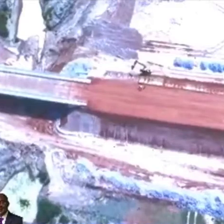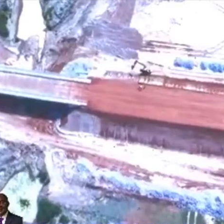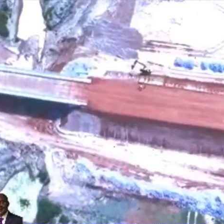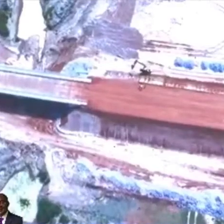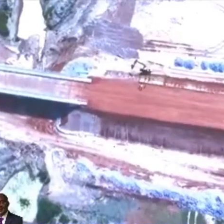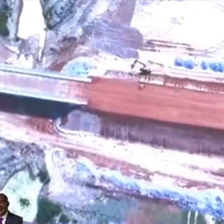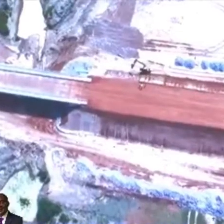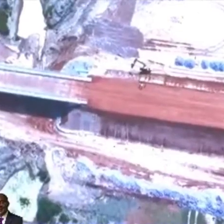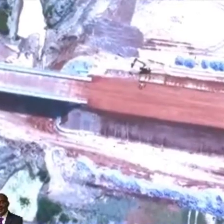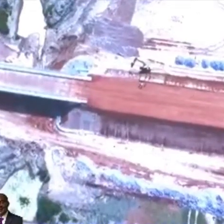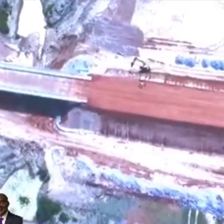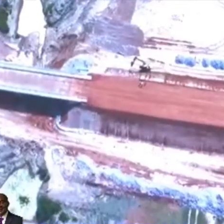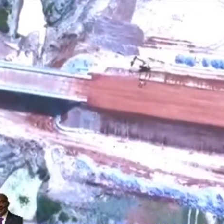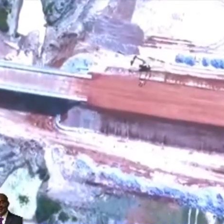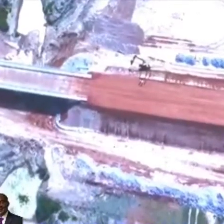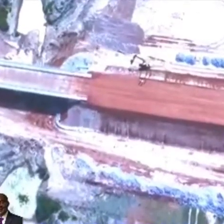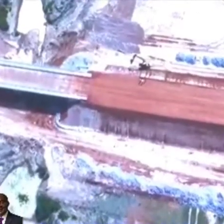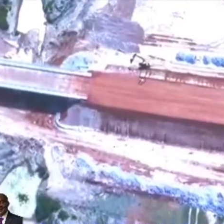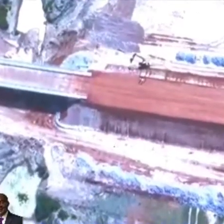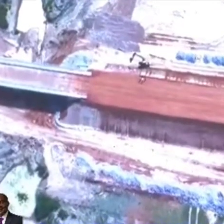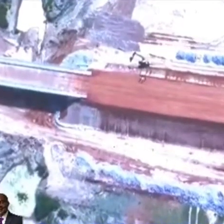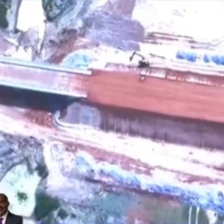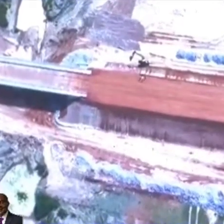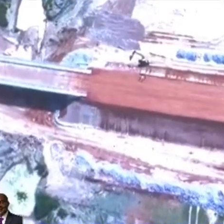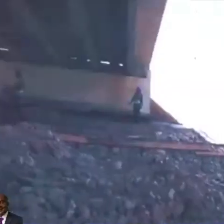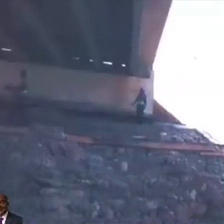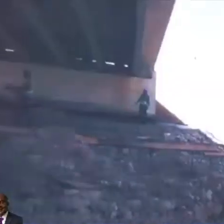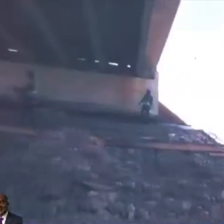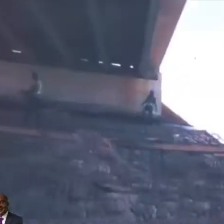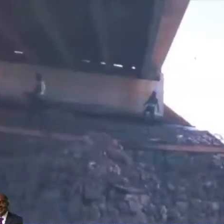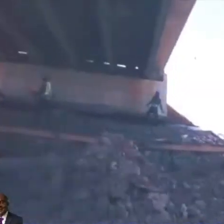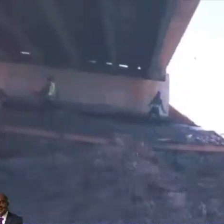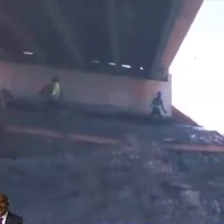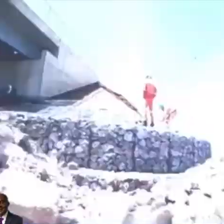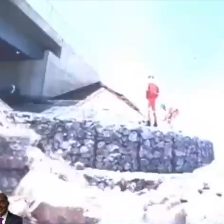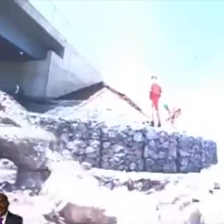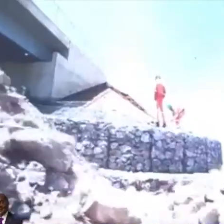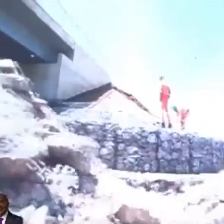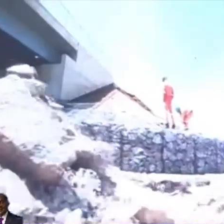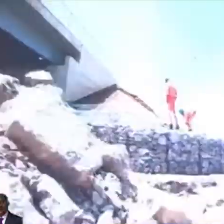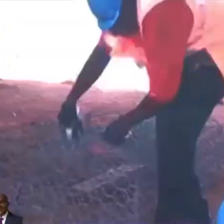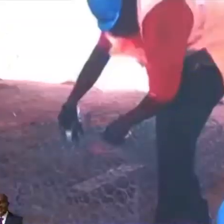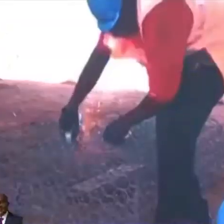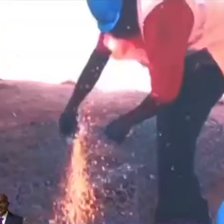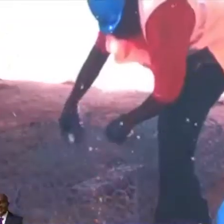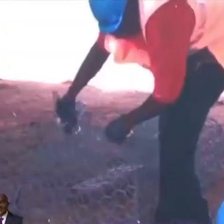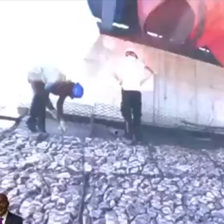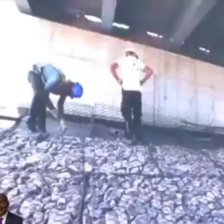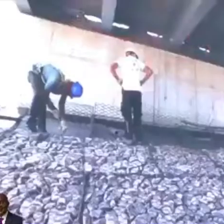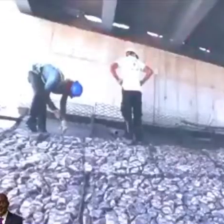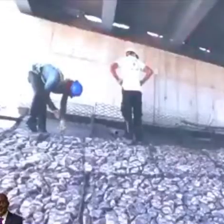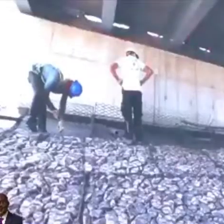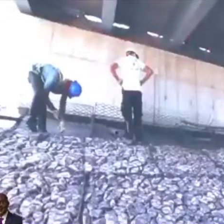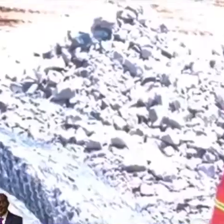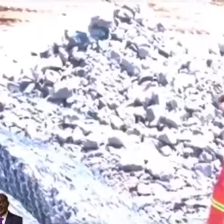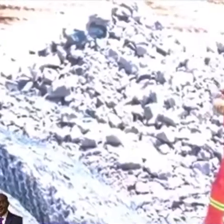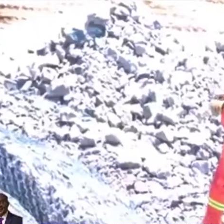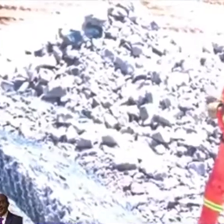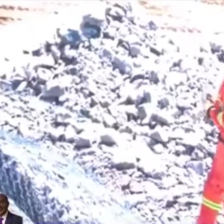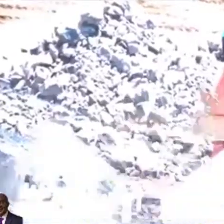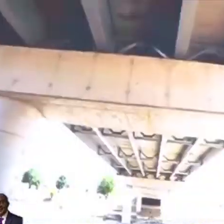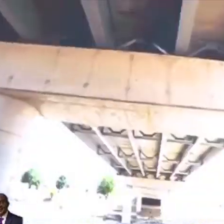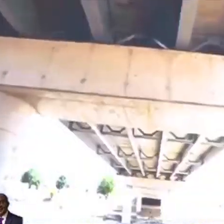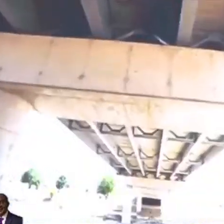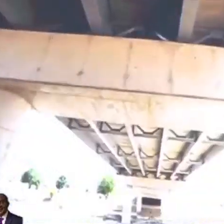The government is building similar one in Garu and 5 more others in Kukun, Ambalara, Doninga and